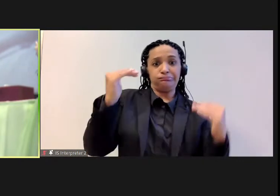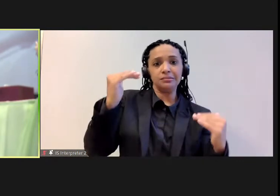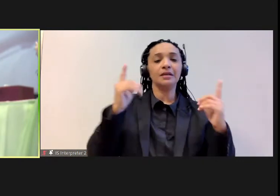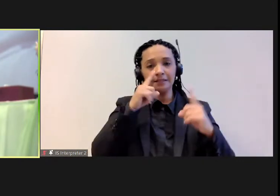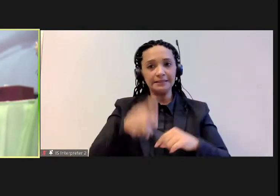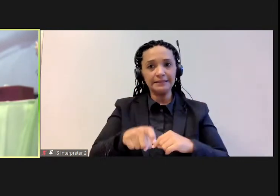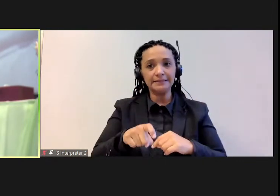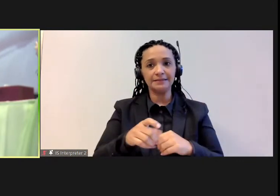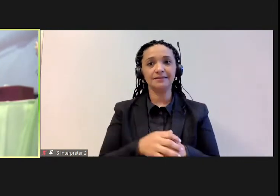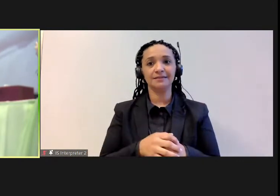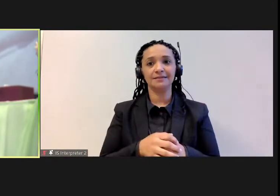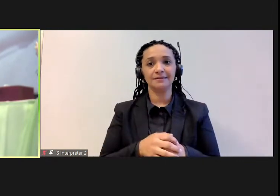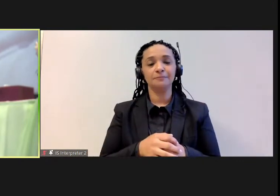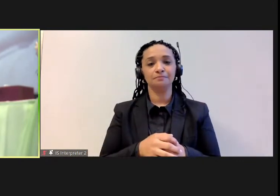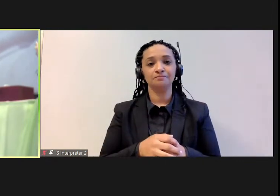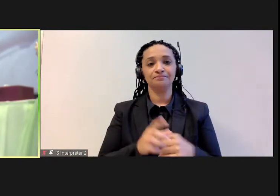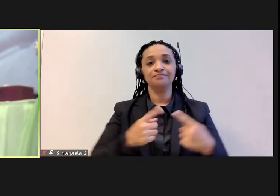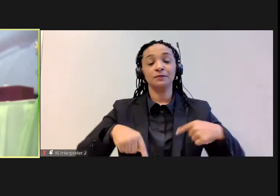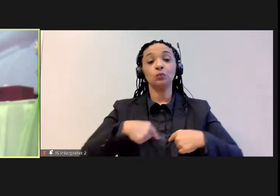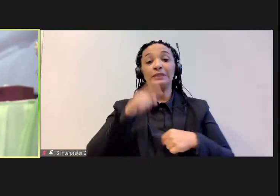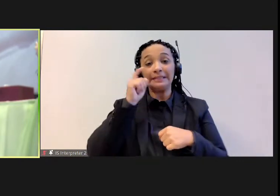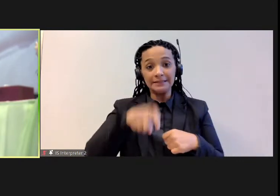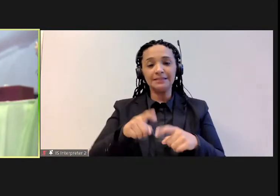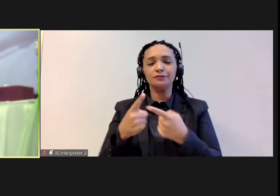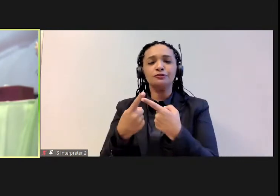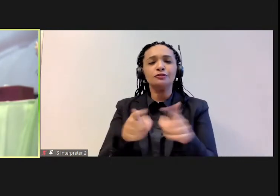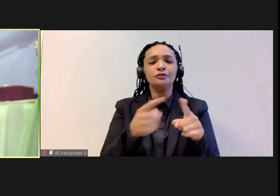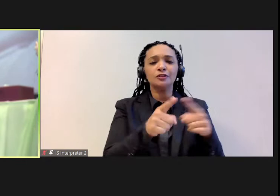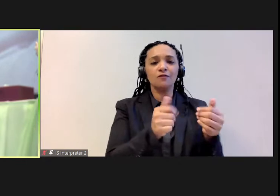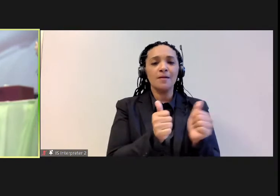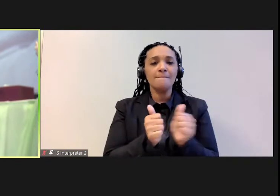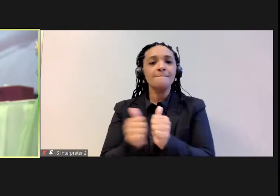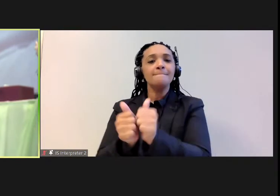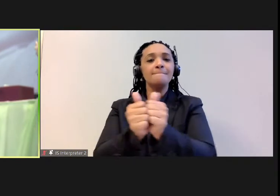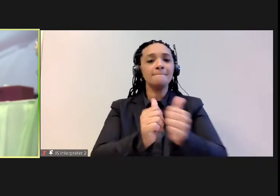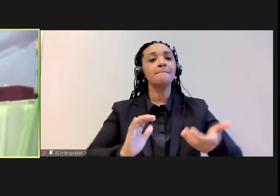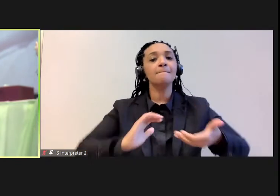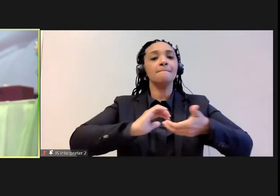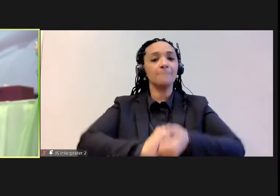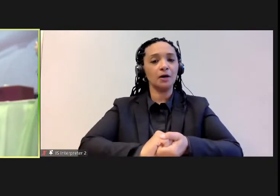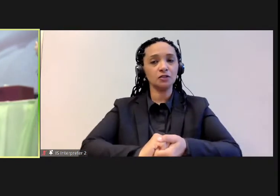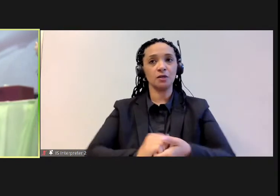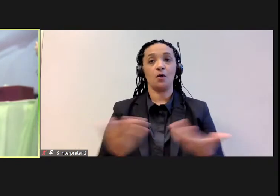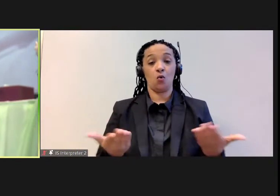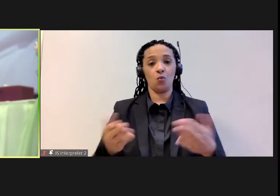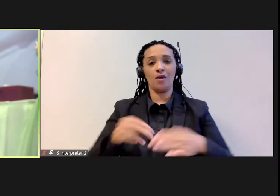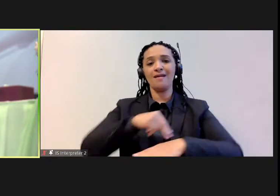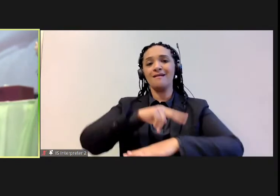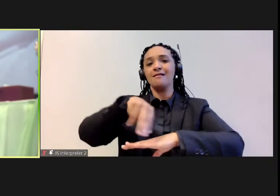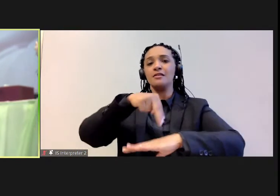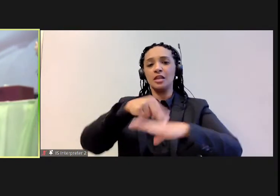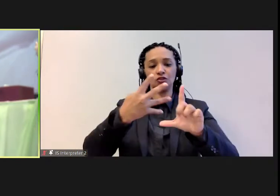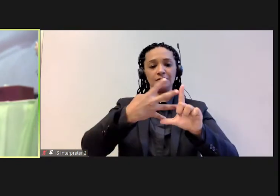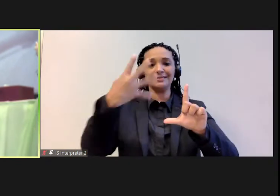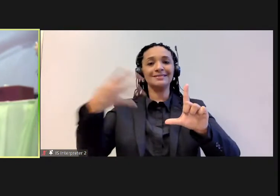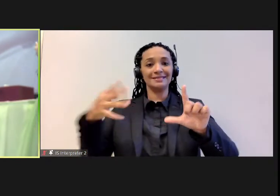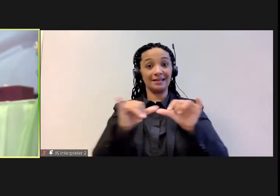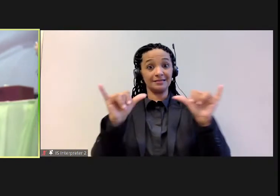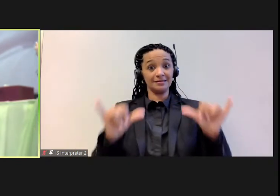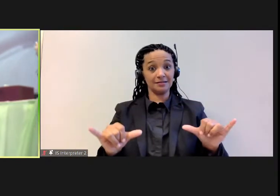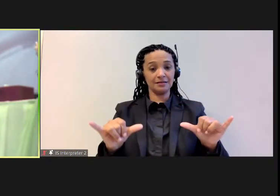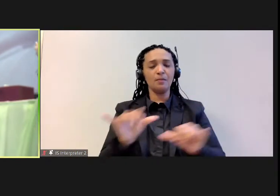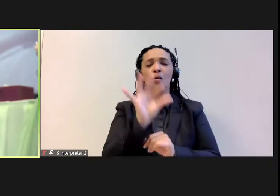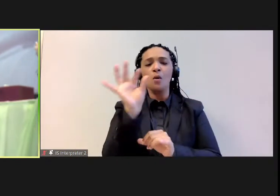uphold stakeholder partnerships in our national statistical systems in the way that we will actually be